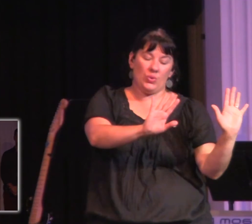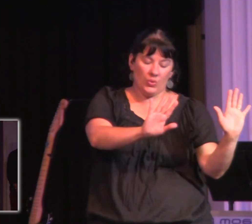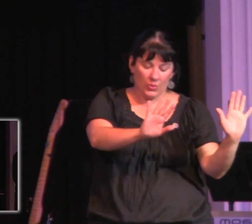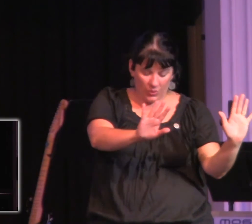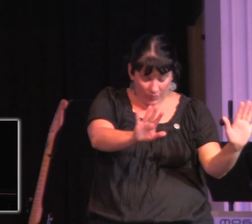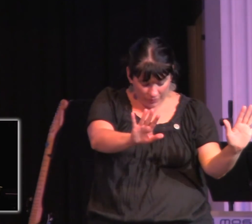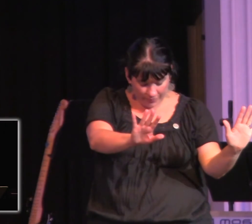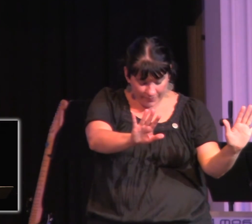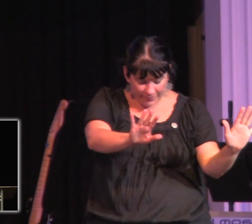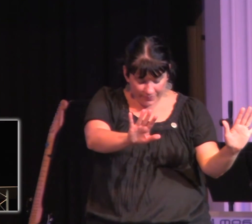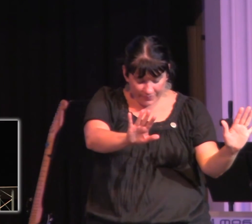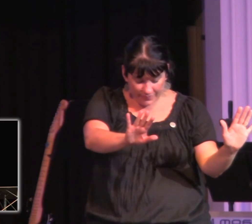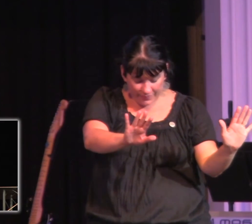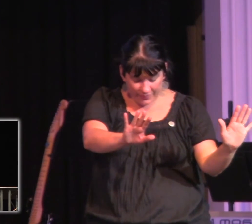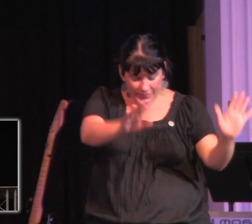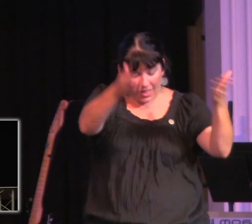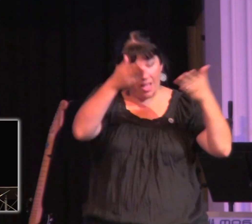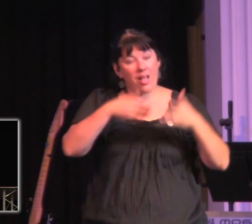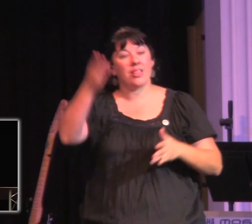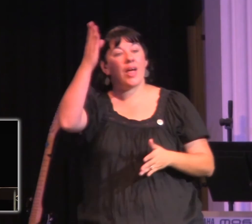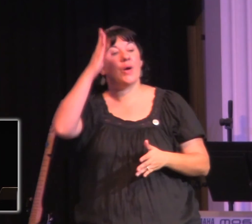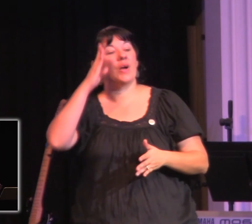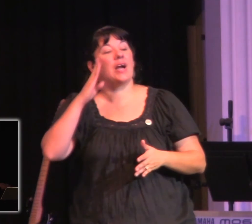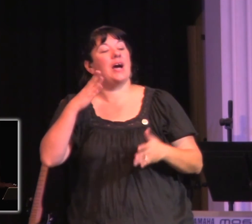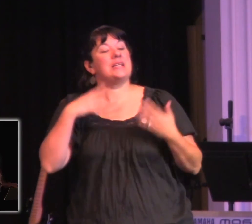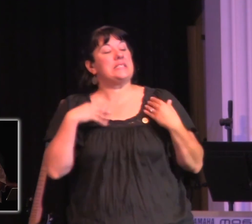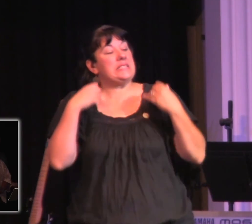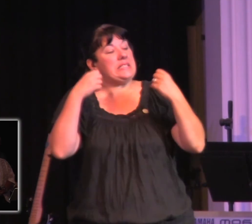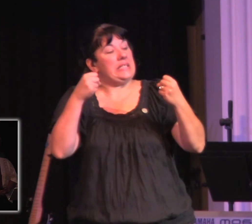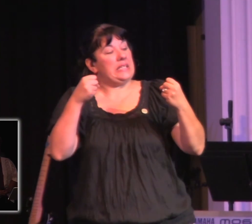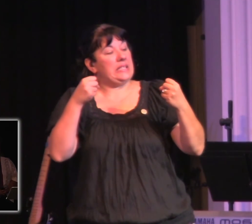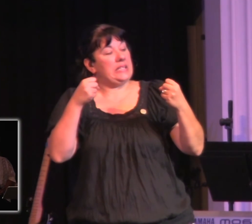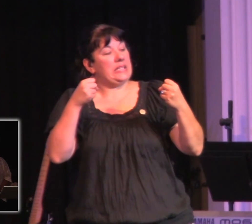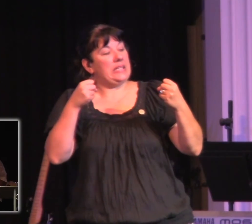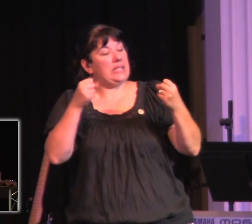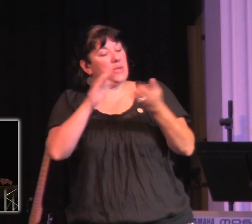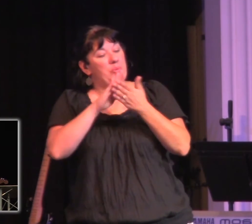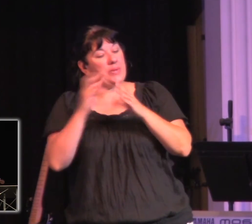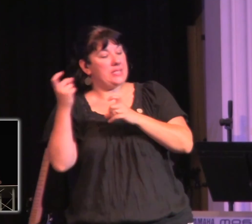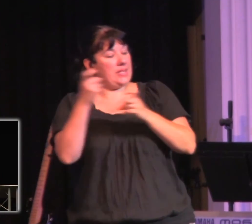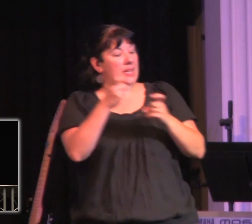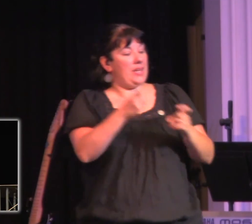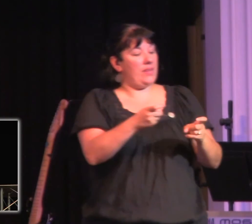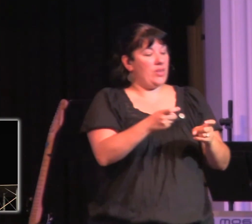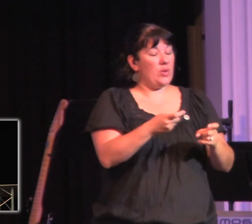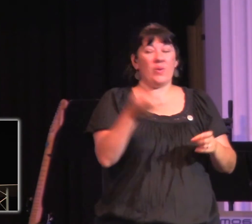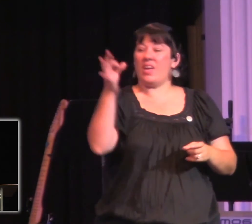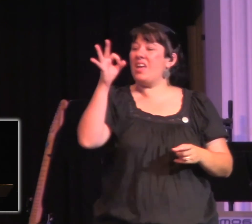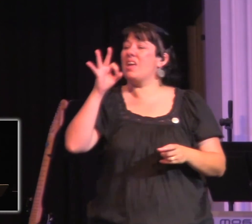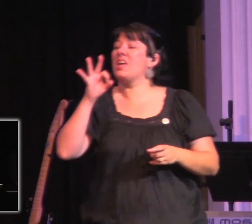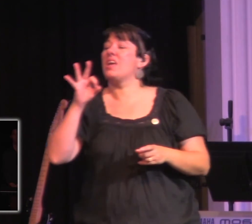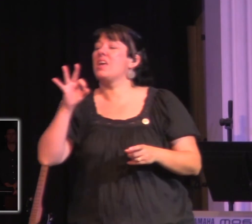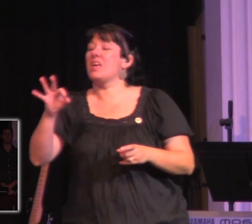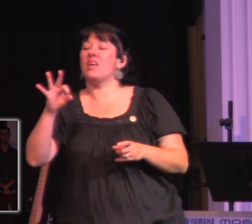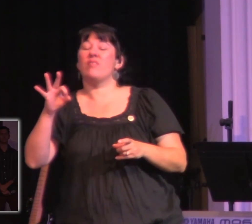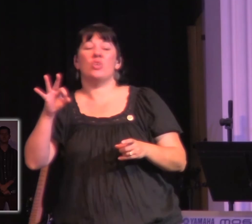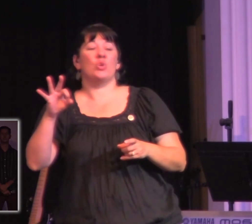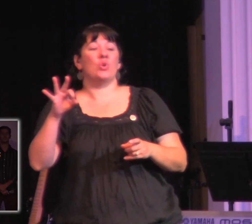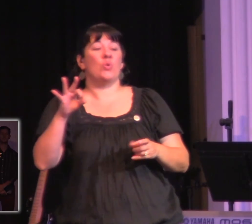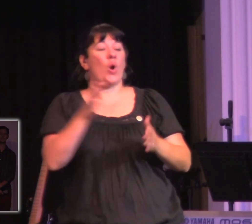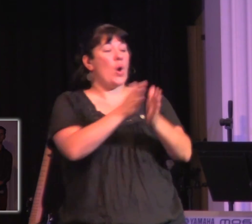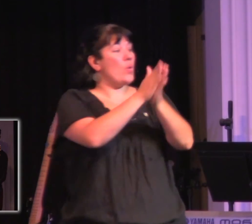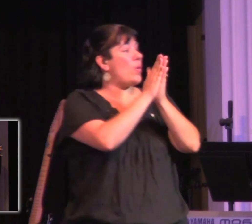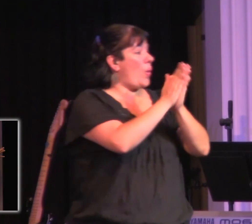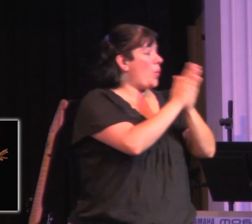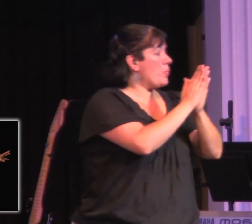of Gilead. Let Him just come and just put healing on your heart. When I ask the altar workers and the ministry team to